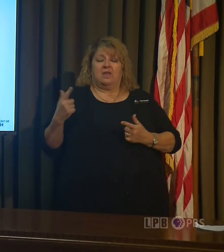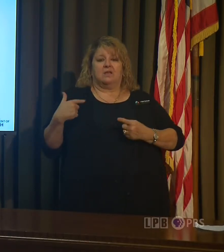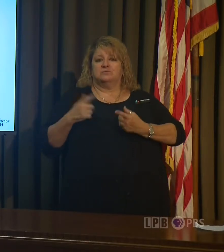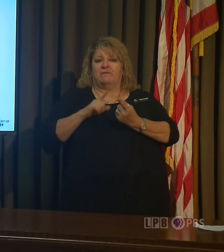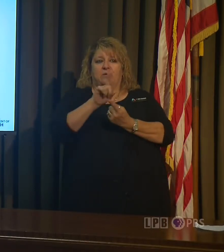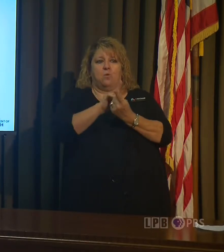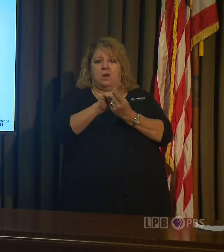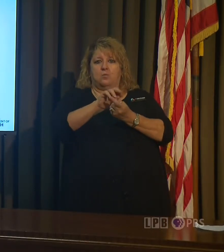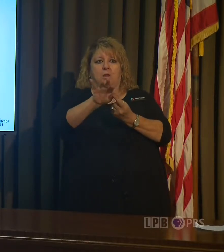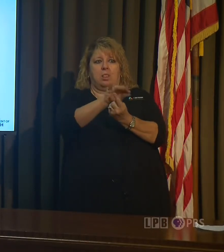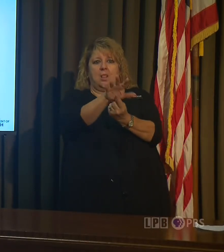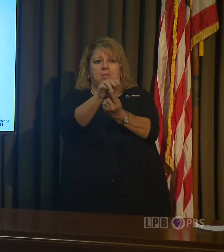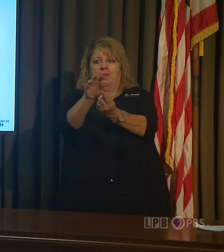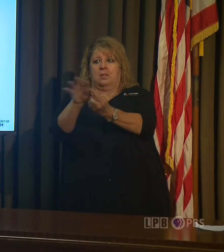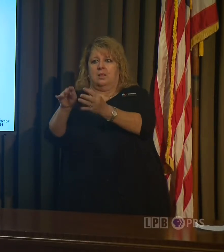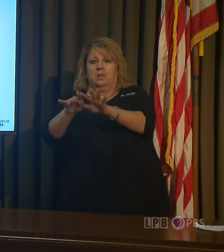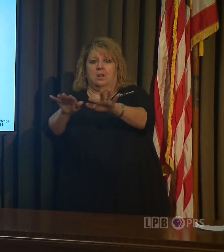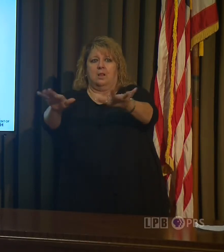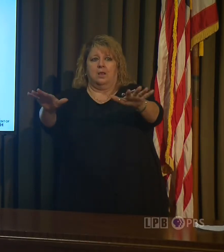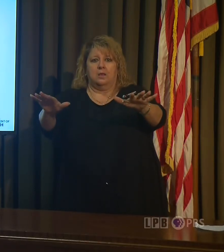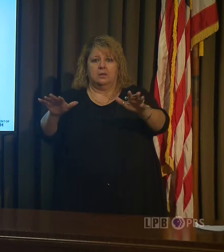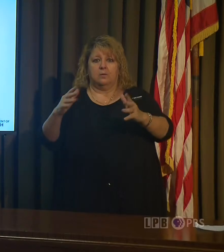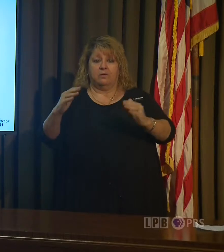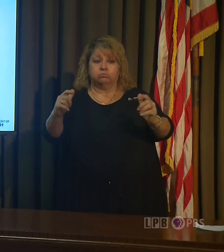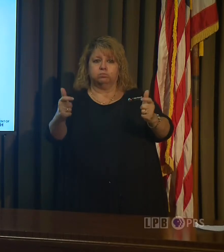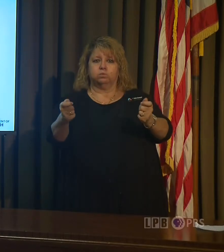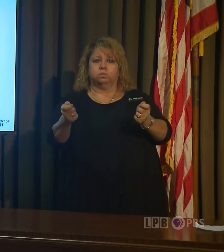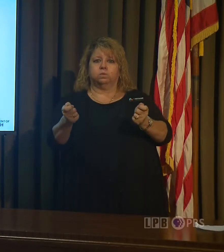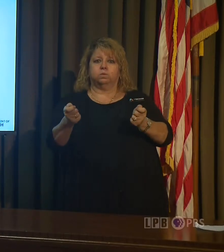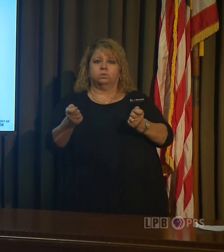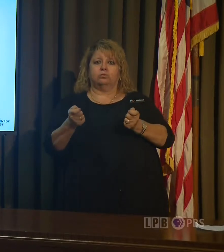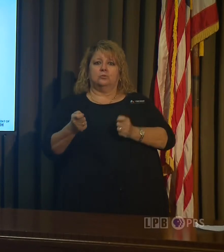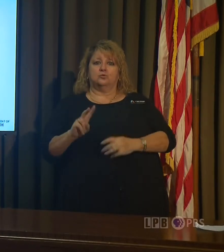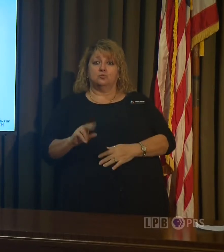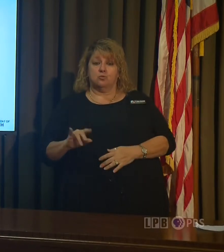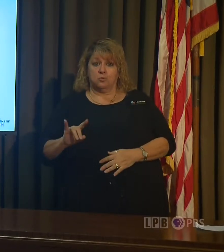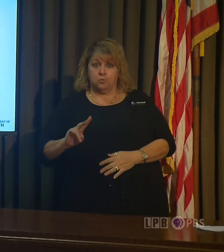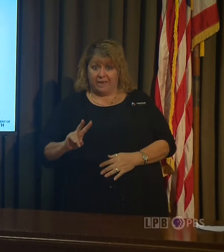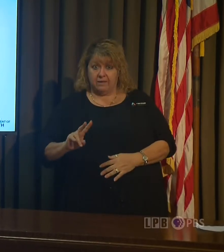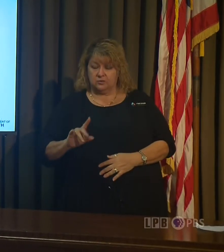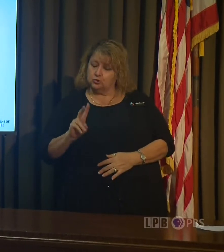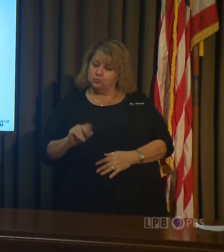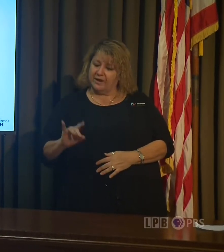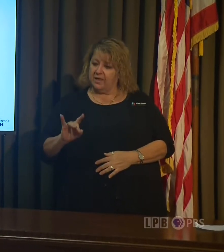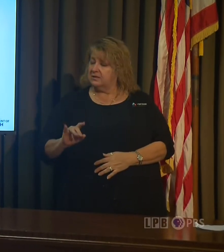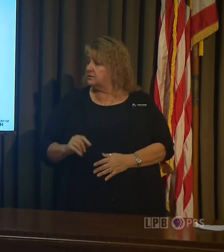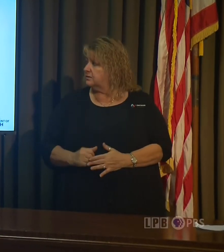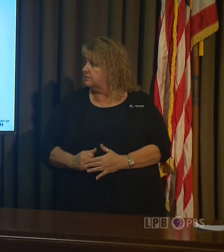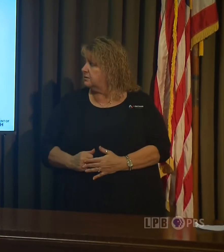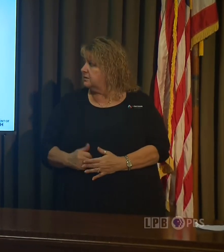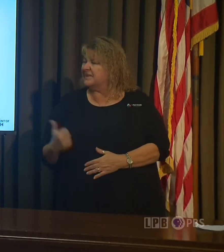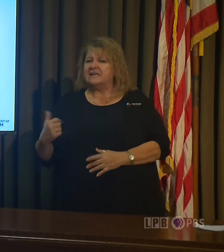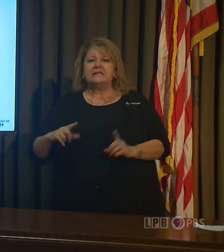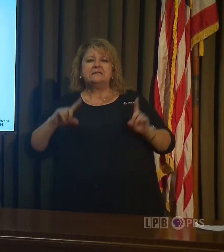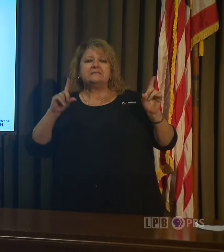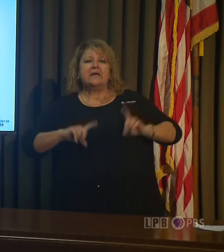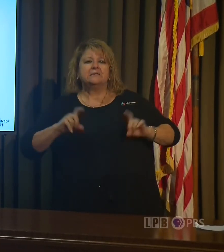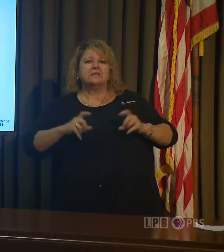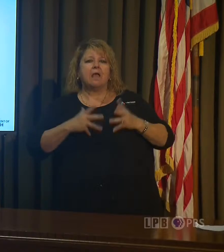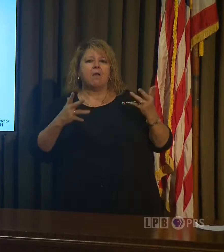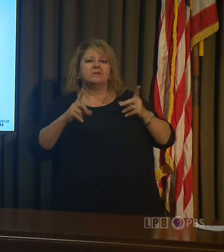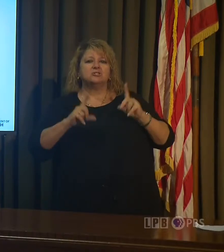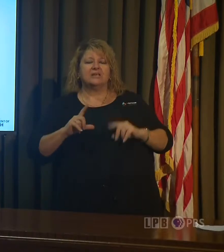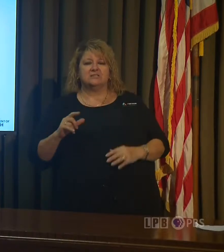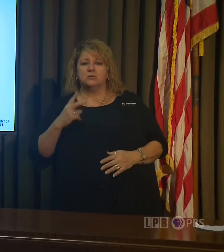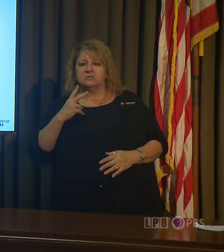for Louisiana. On that same graph, the purple line on top is testing volume. At the moment, we